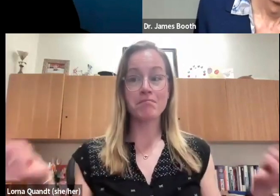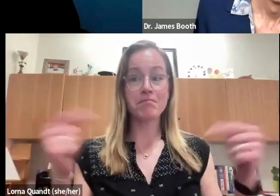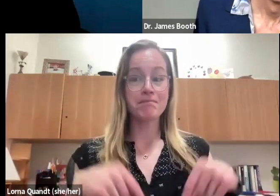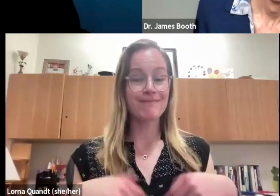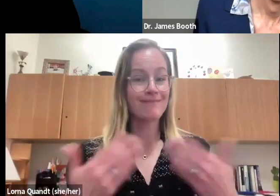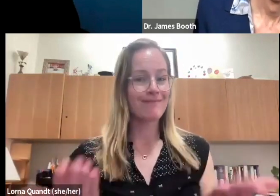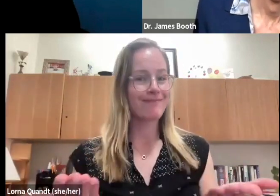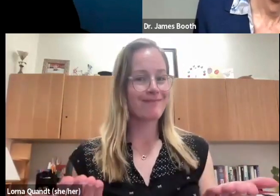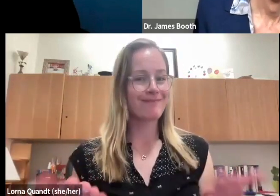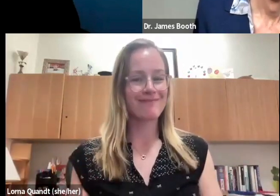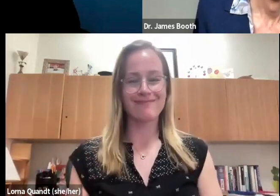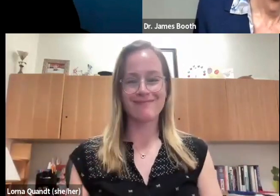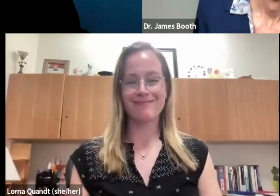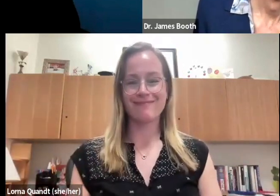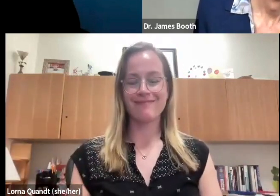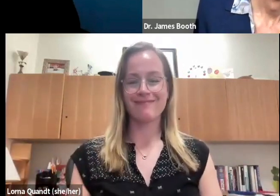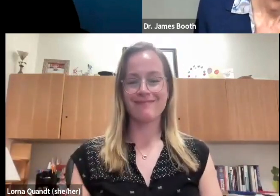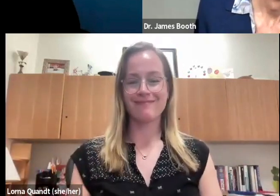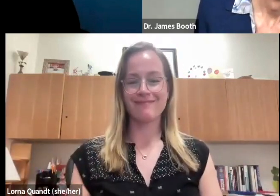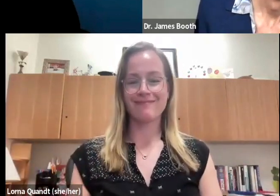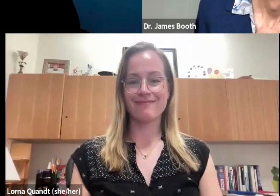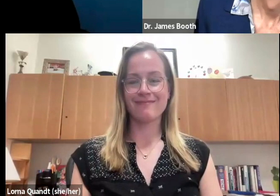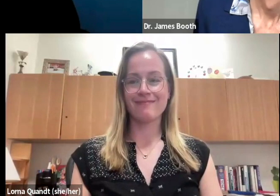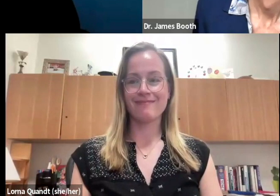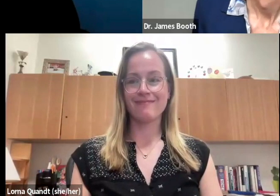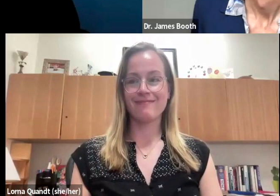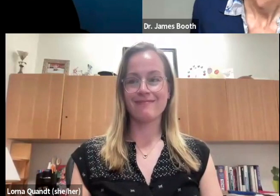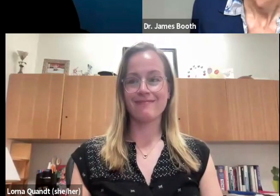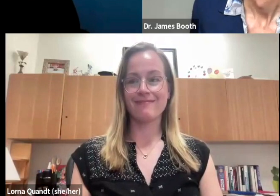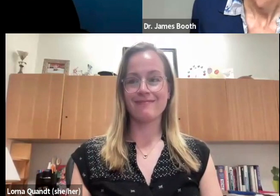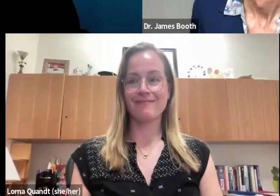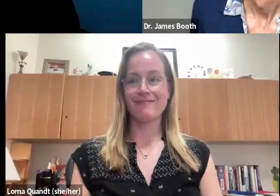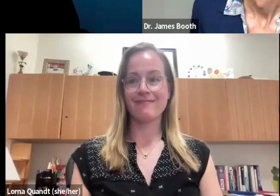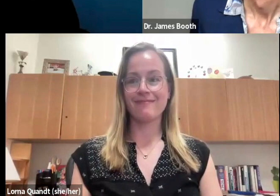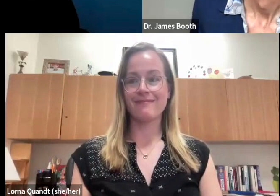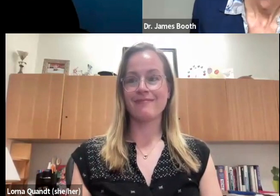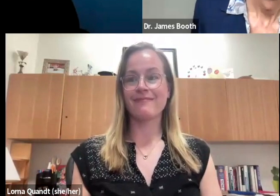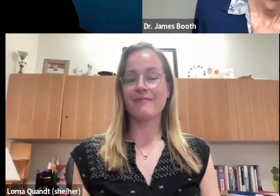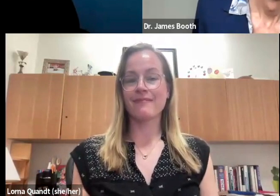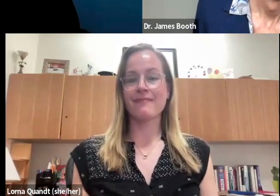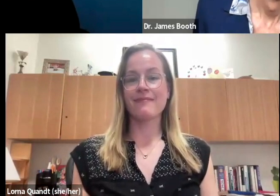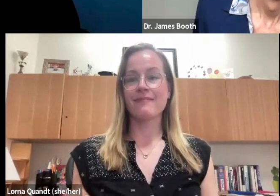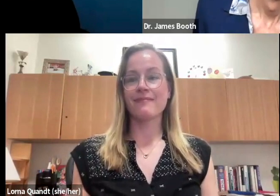Any students or Gallaudet community members want to come up and sign your question?